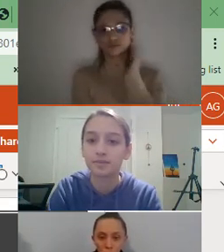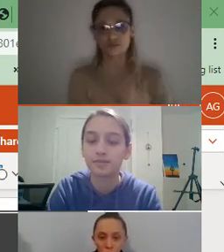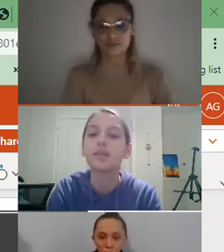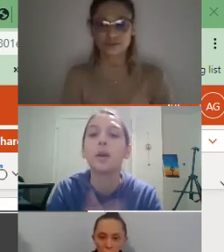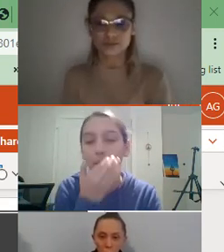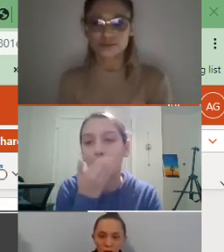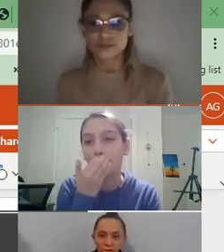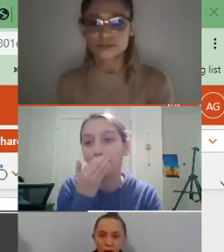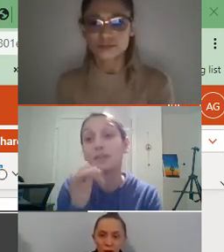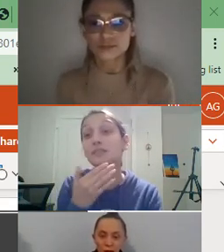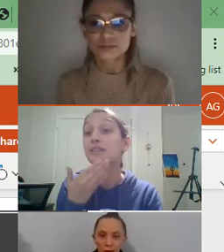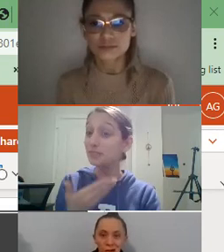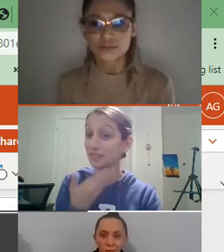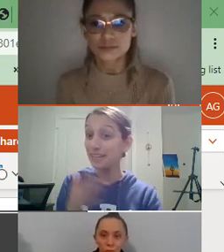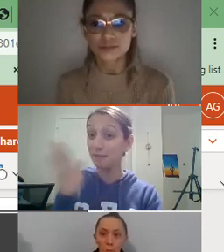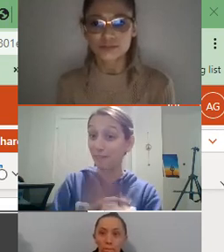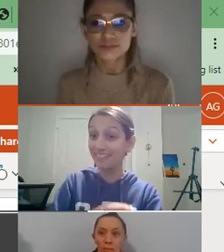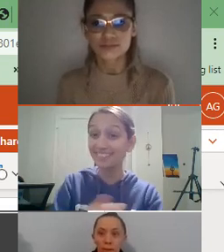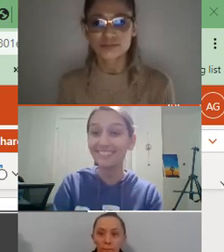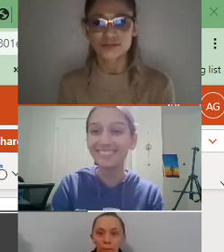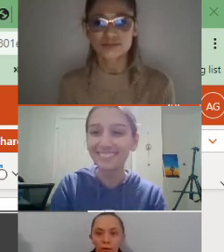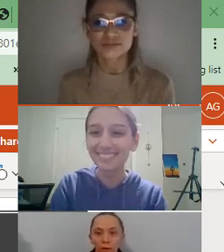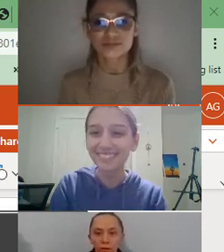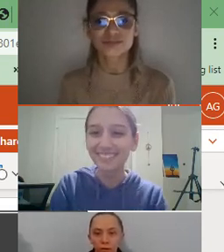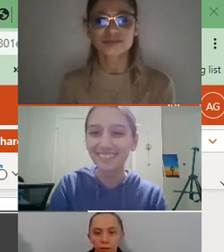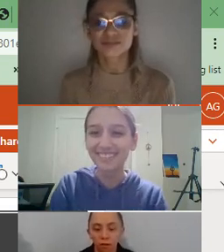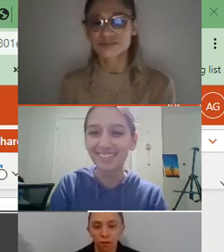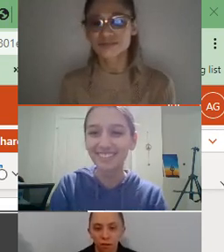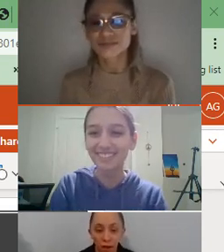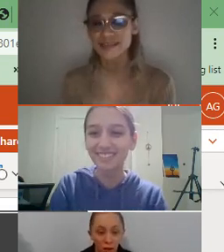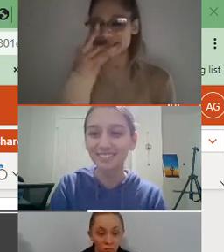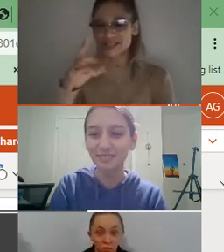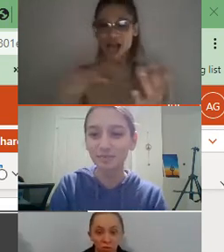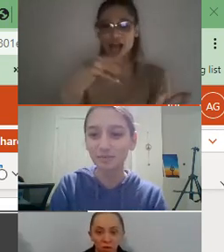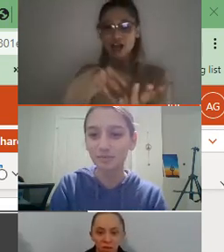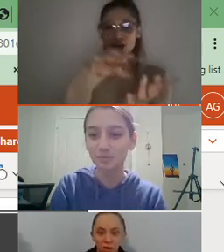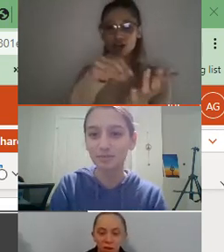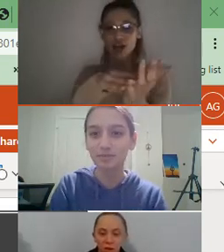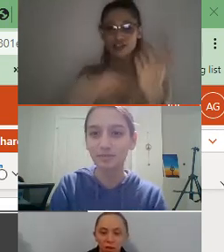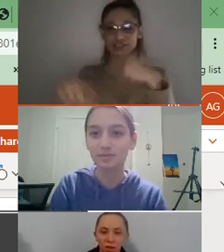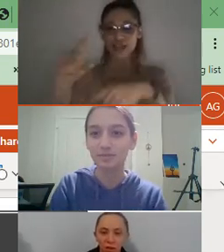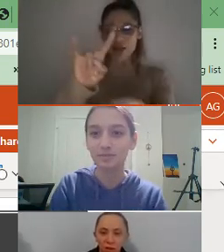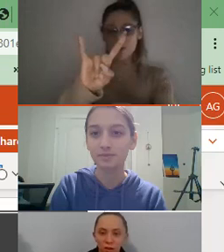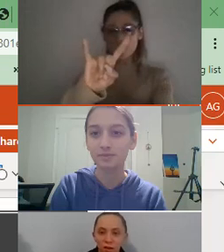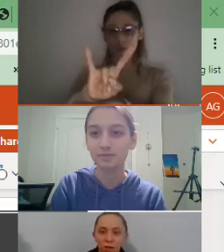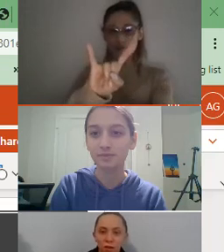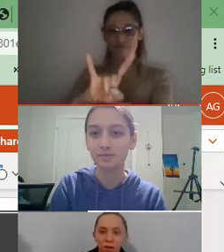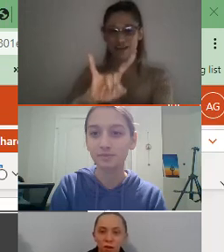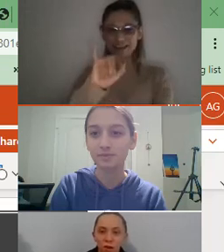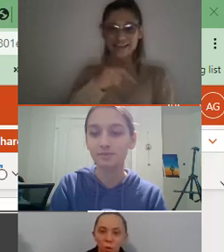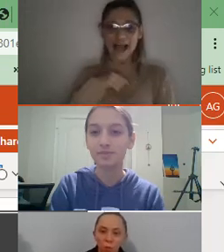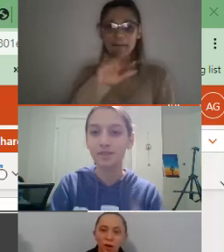on. Well, that's good. It came on. I know, right? Because the hotspot did nothing work. I don't know. So